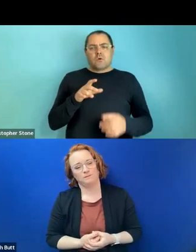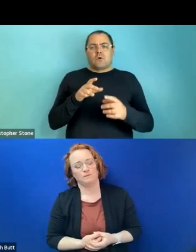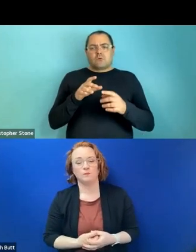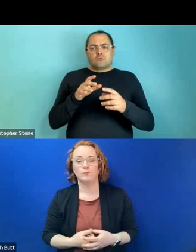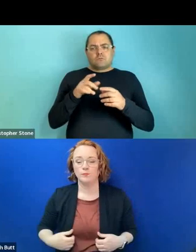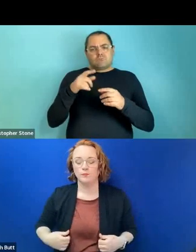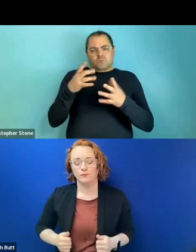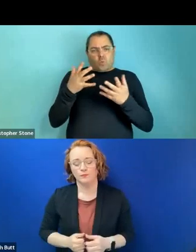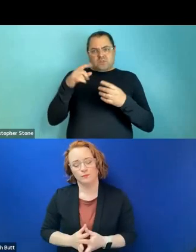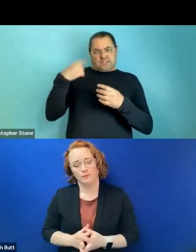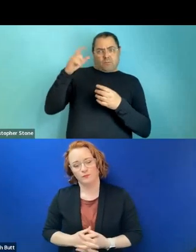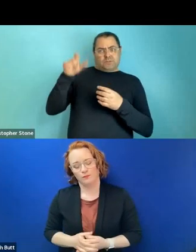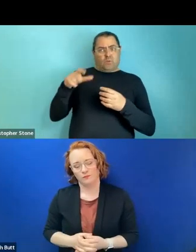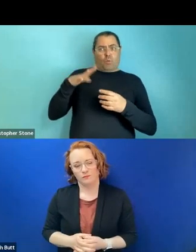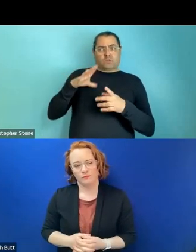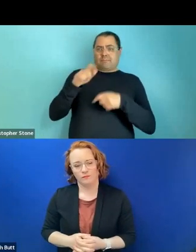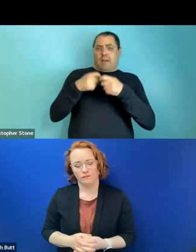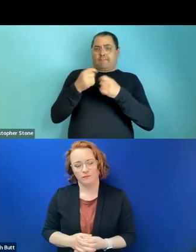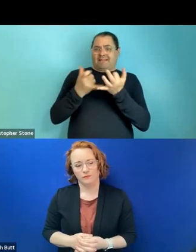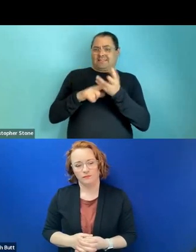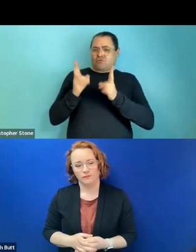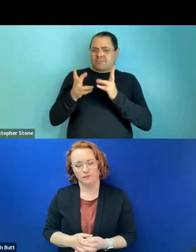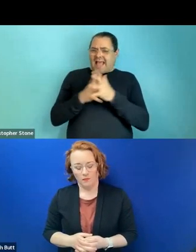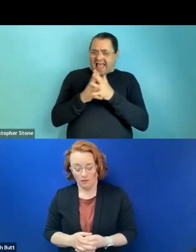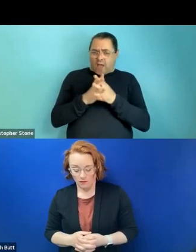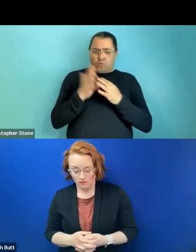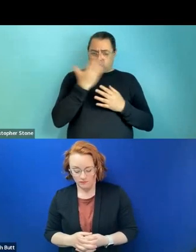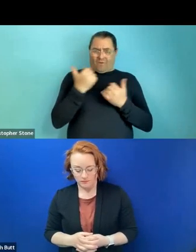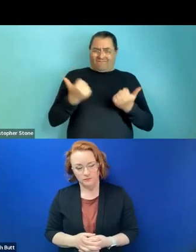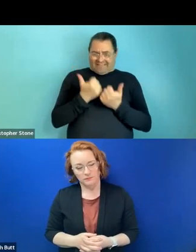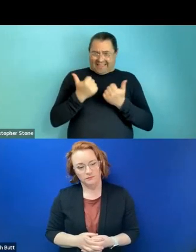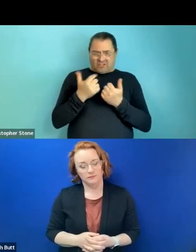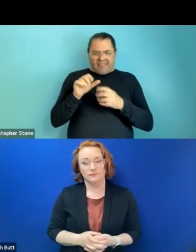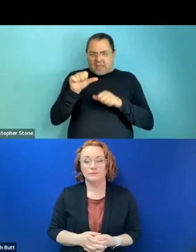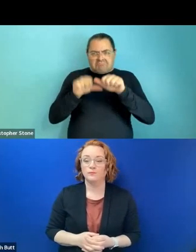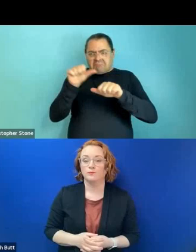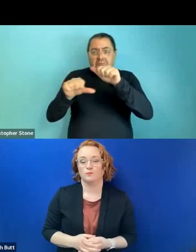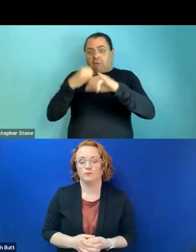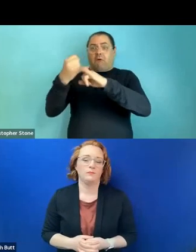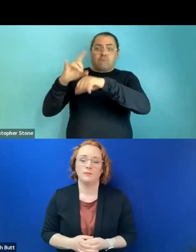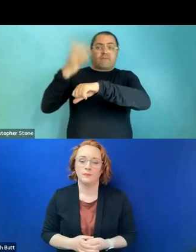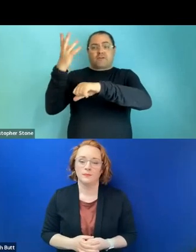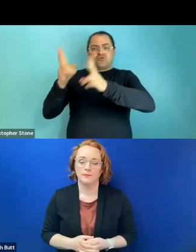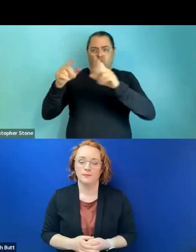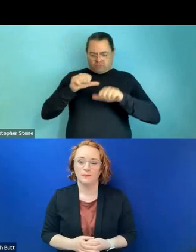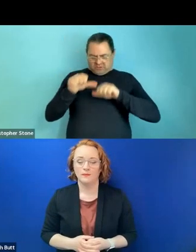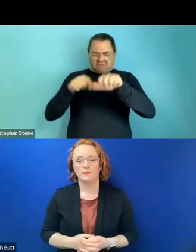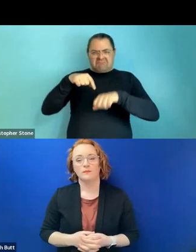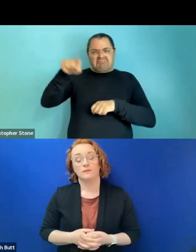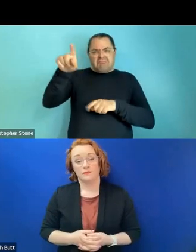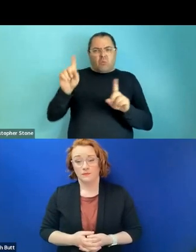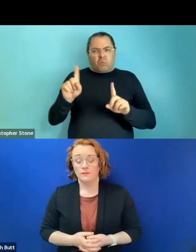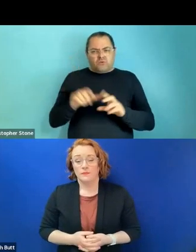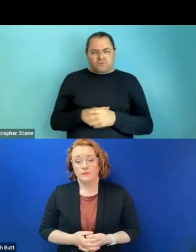someone would follow from leaving school to actually becoming a professional BSL interpreter. What are the steps that you